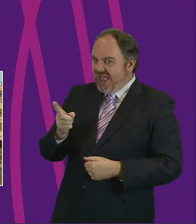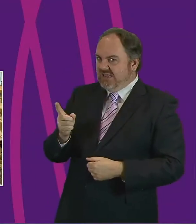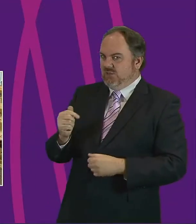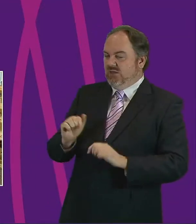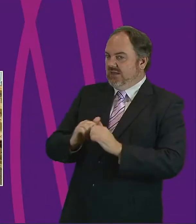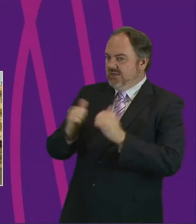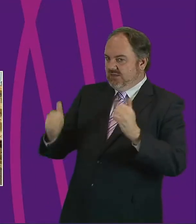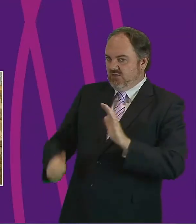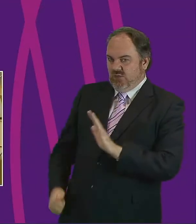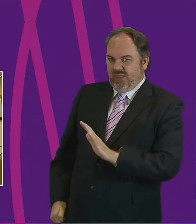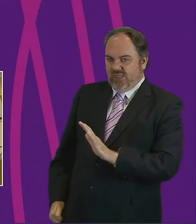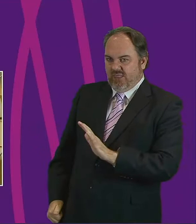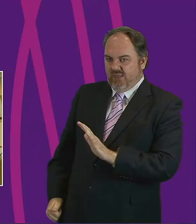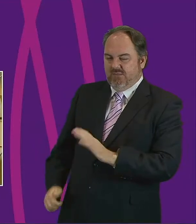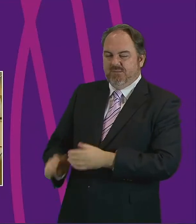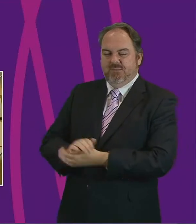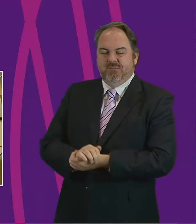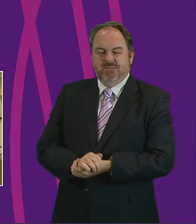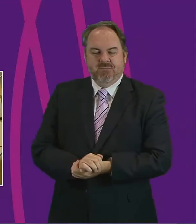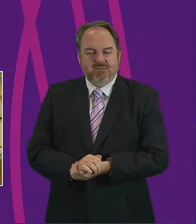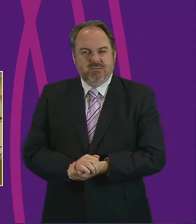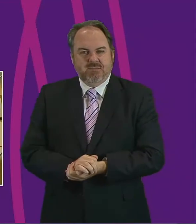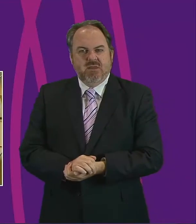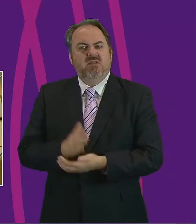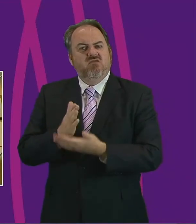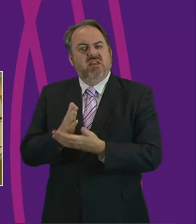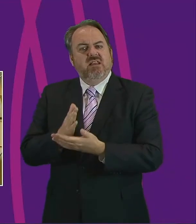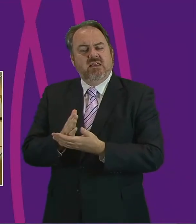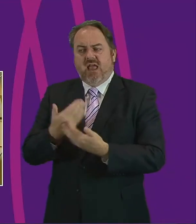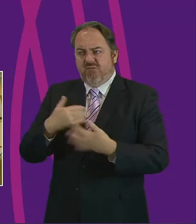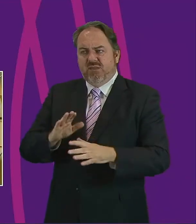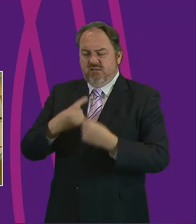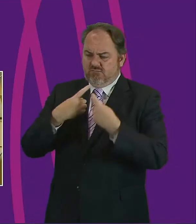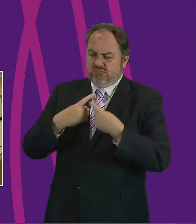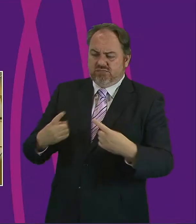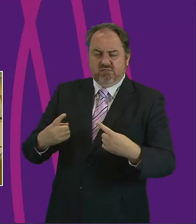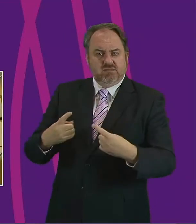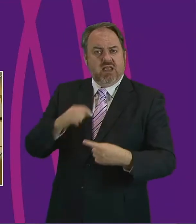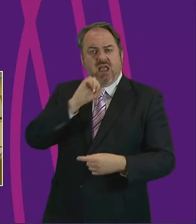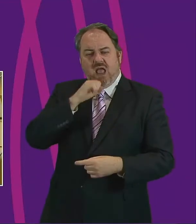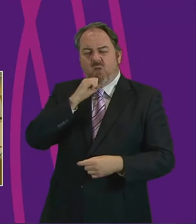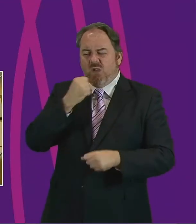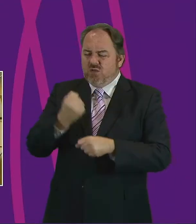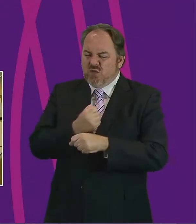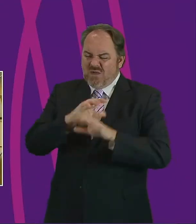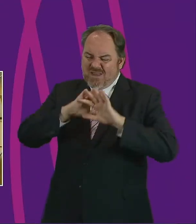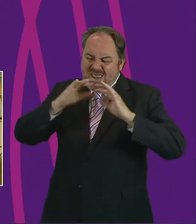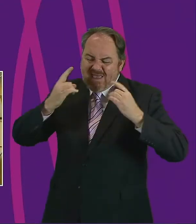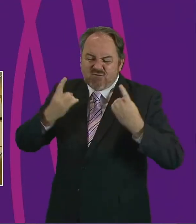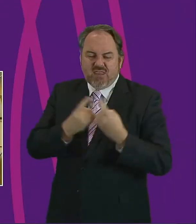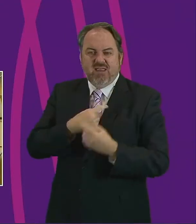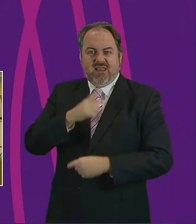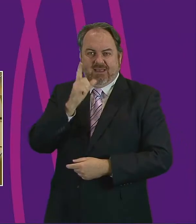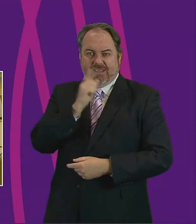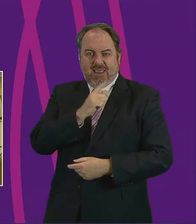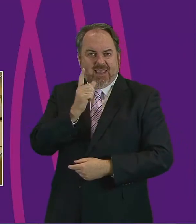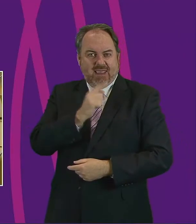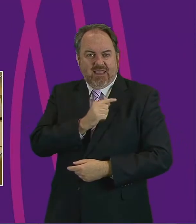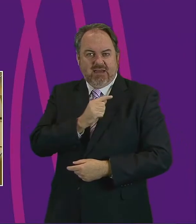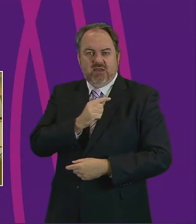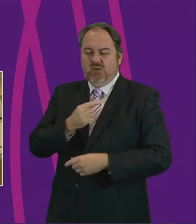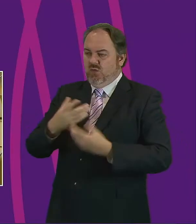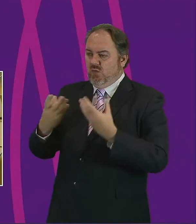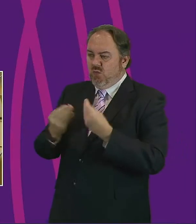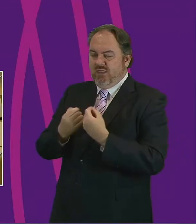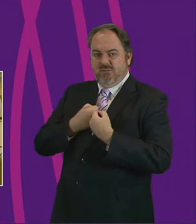that. I have given a commitment. I will do so again today. I will move heaven and earth with my ministerial colleagues to get